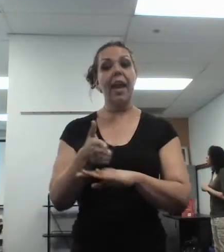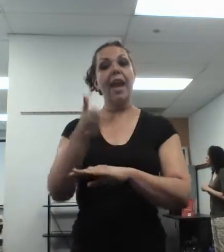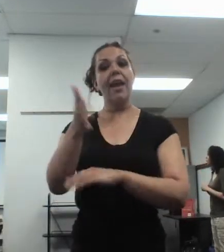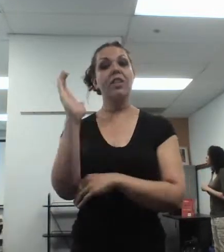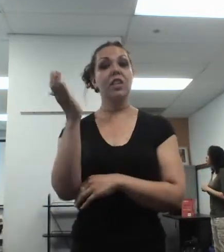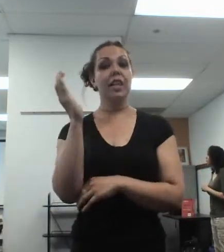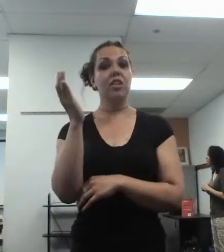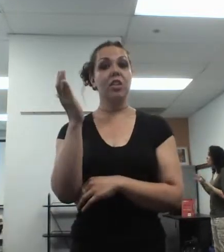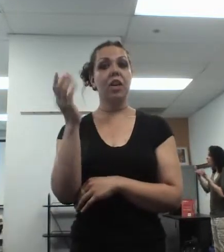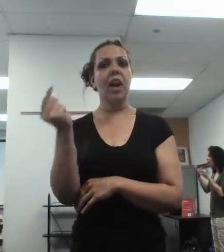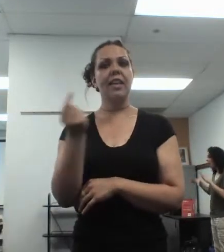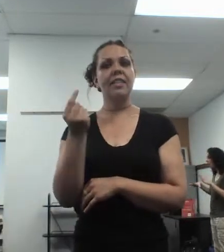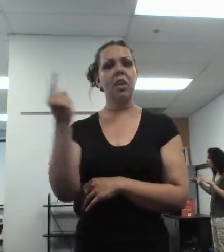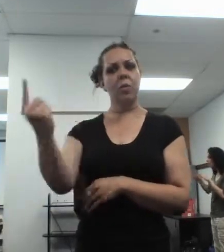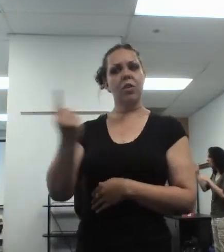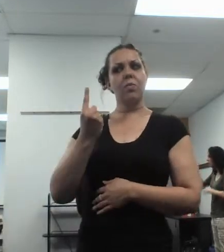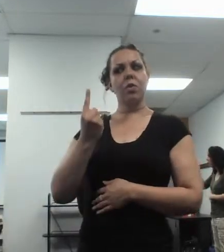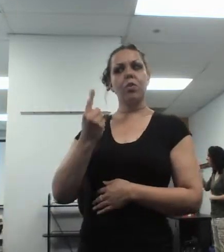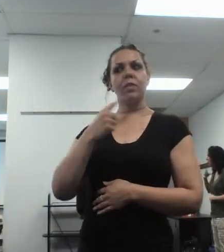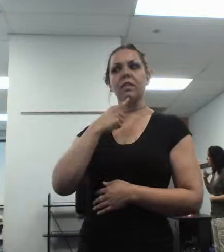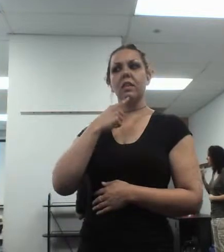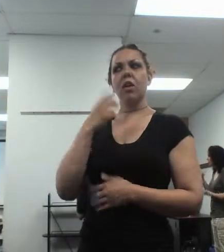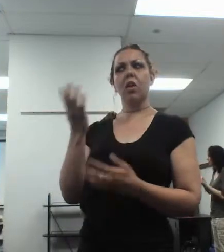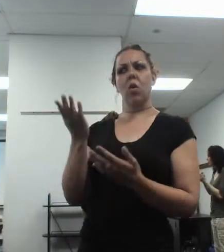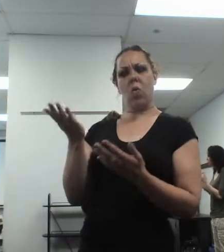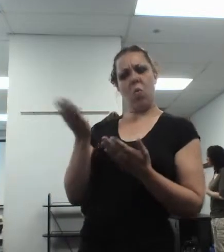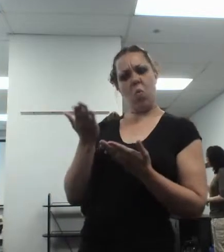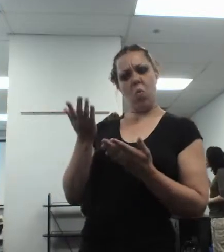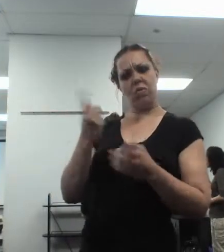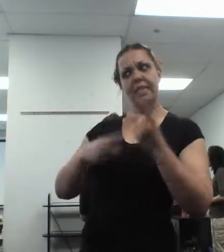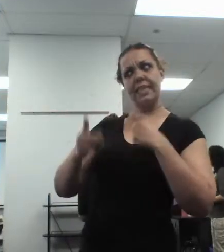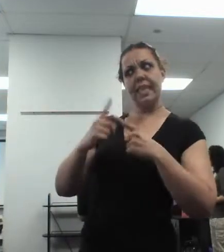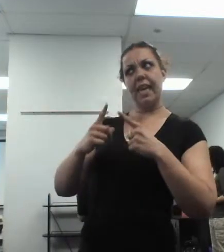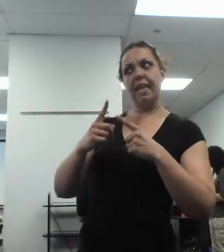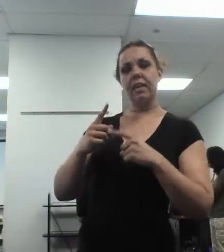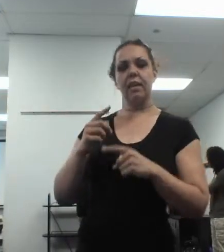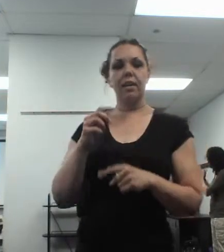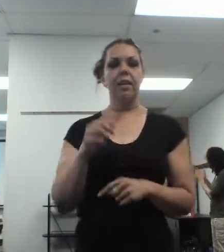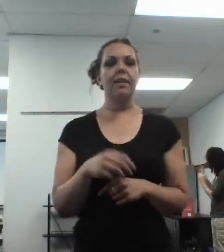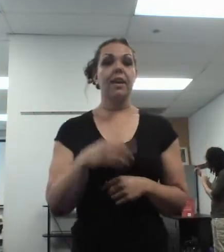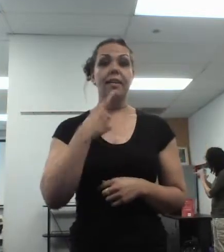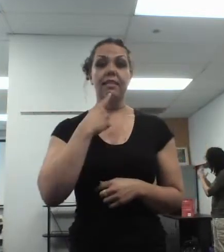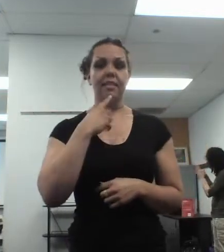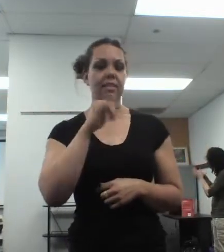the lecture, someone came up to me and said, "What is this sign?" And I said, "It's semester." And they go, oh, you mean semester.